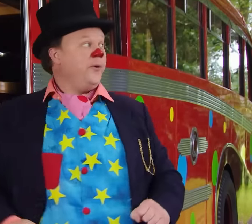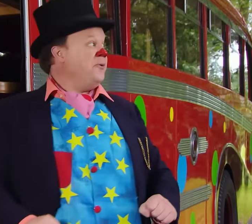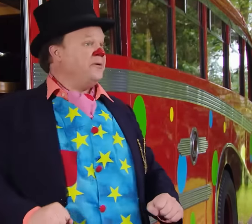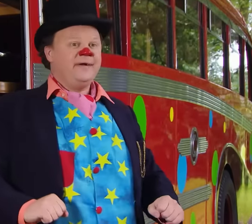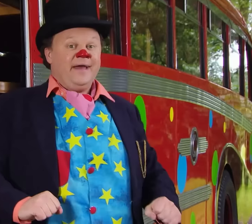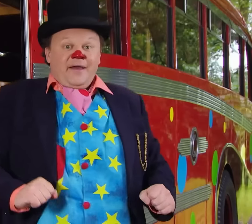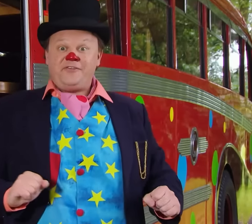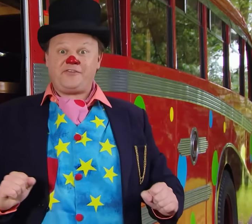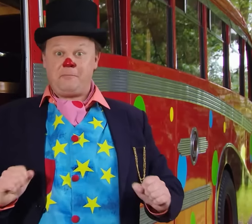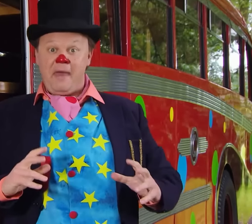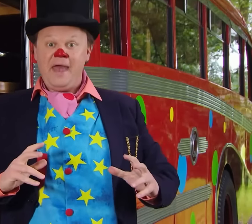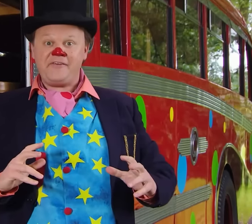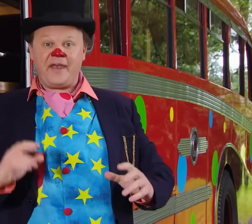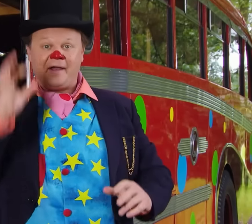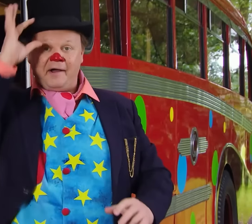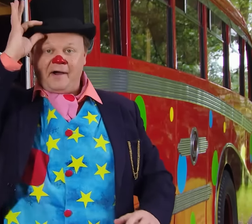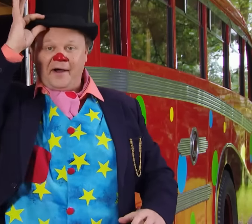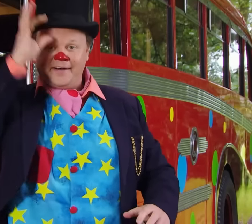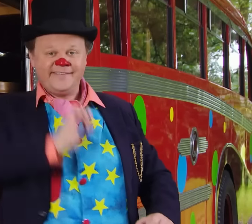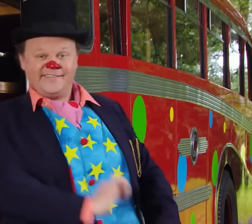Ooh, smashing!